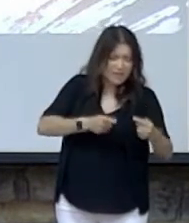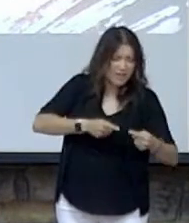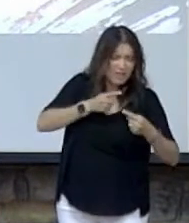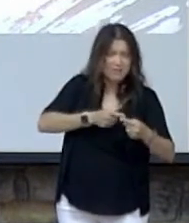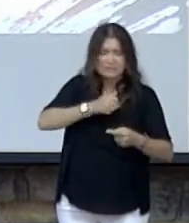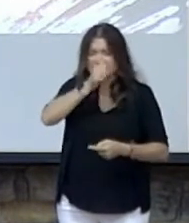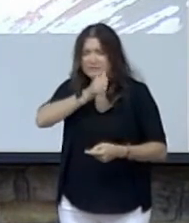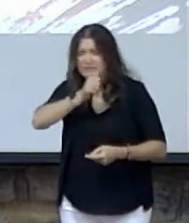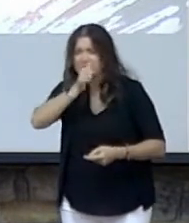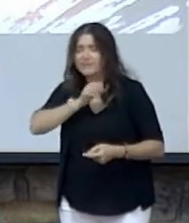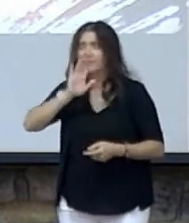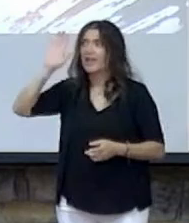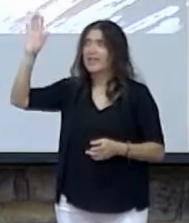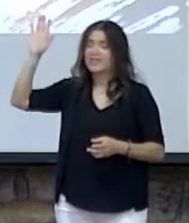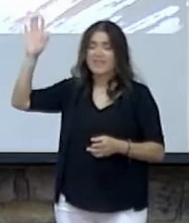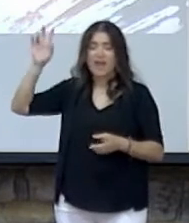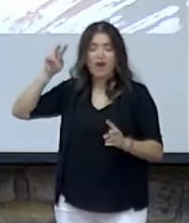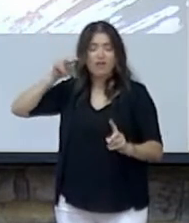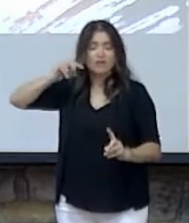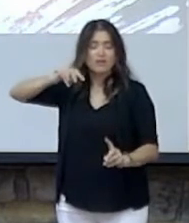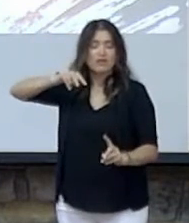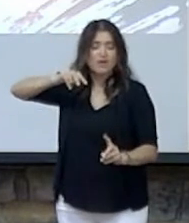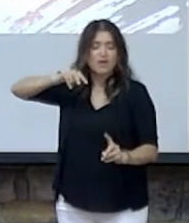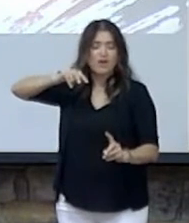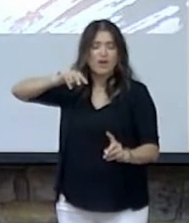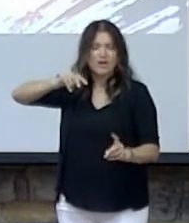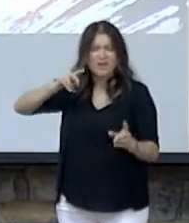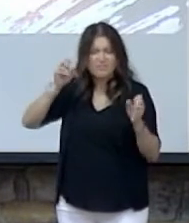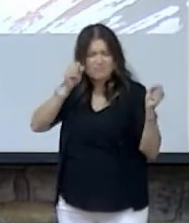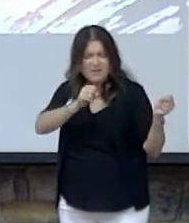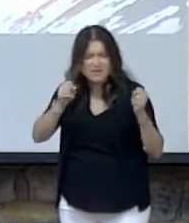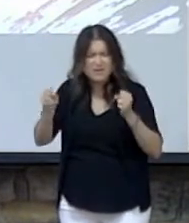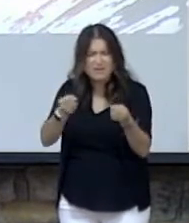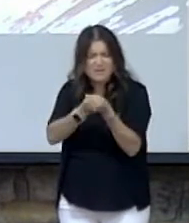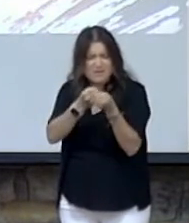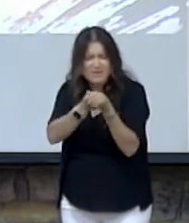of persecution, they are there looking down on us, cheering